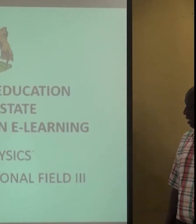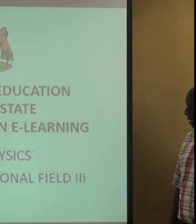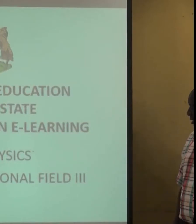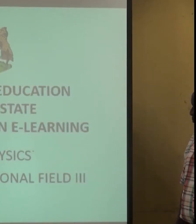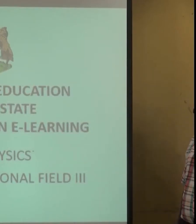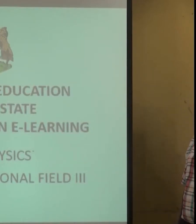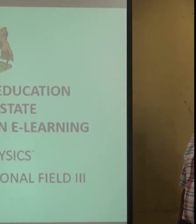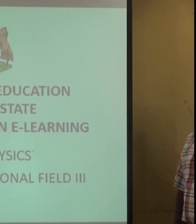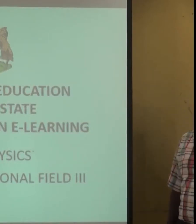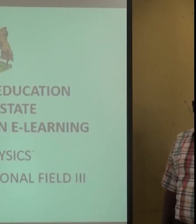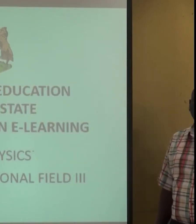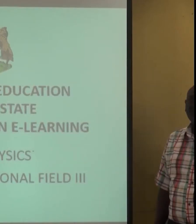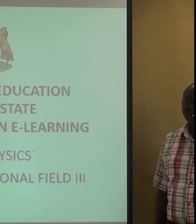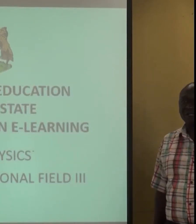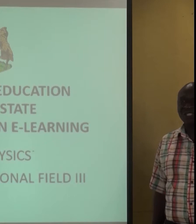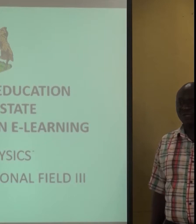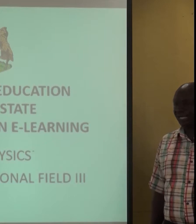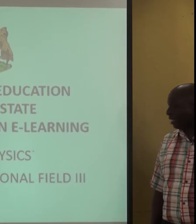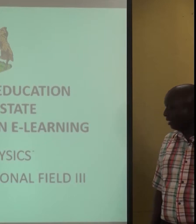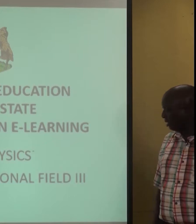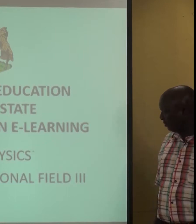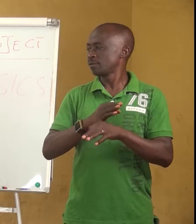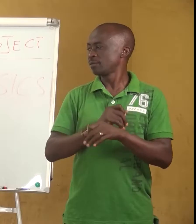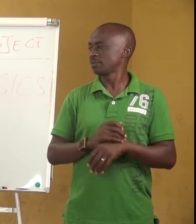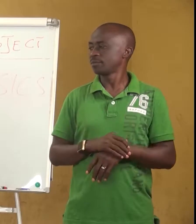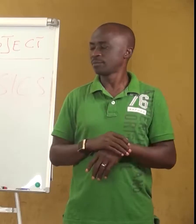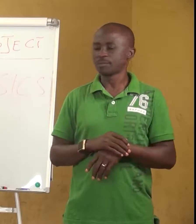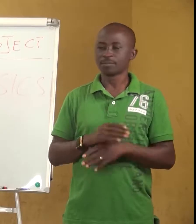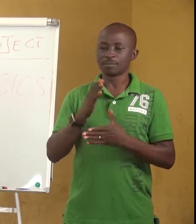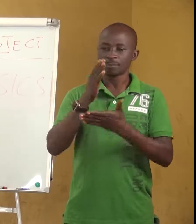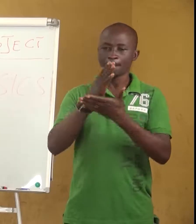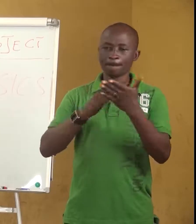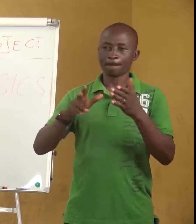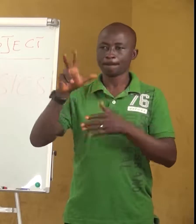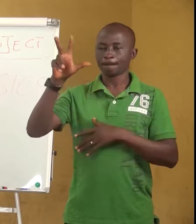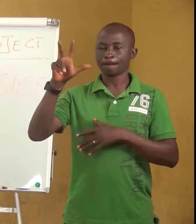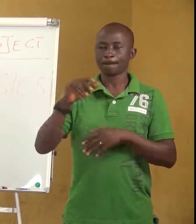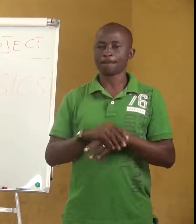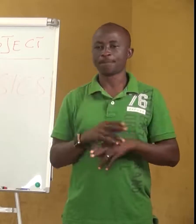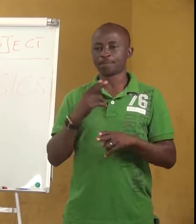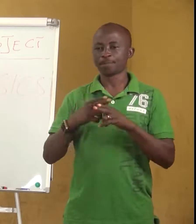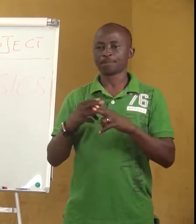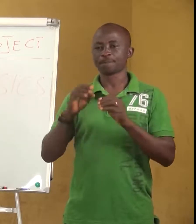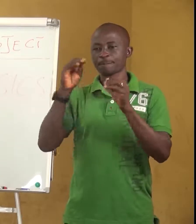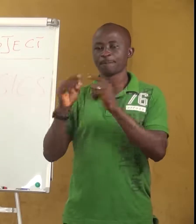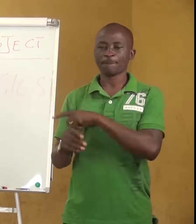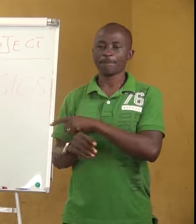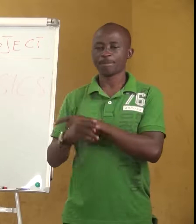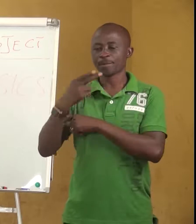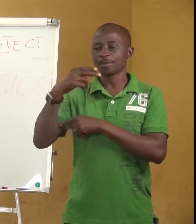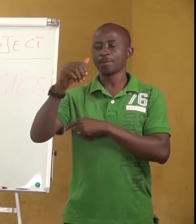at part 3 of gravitational field. My name remains Hassan